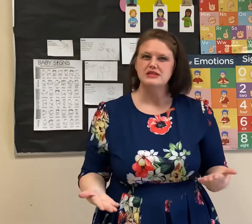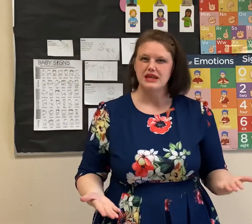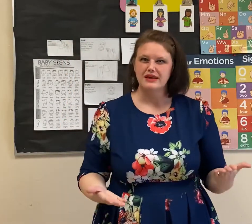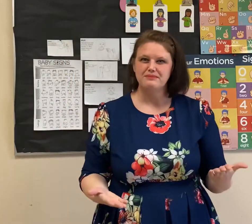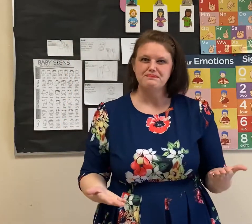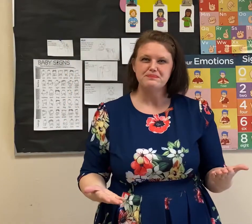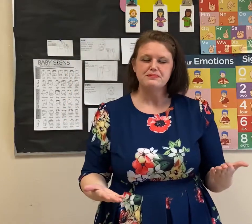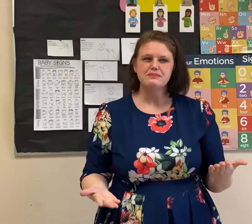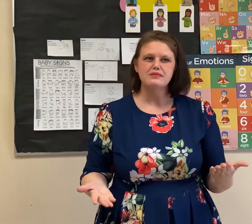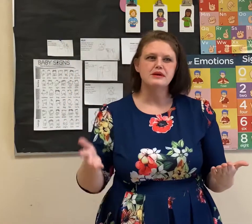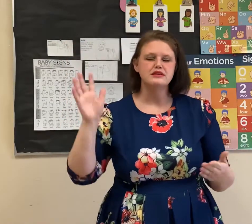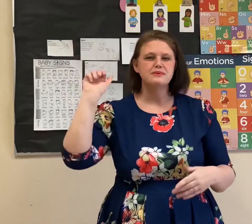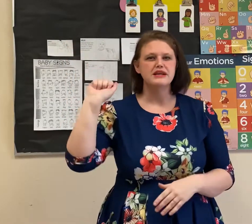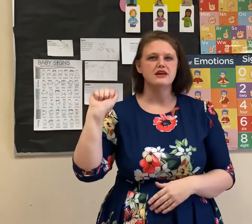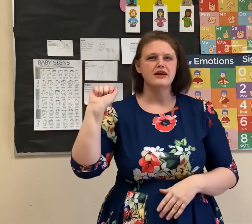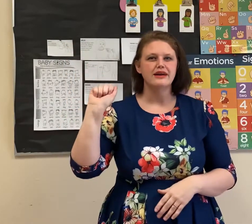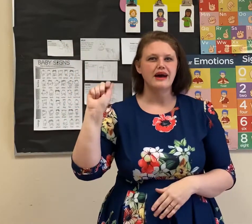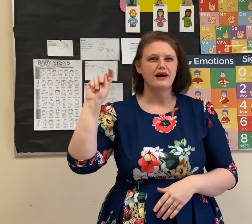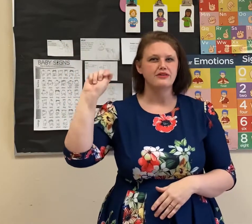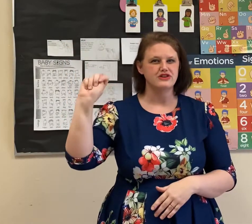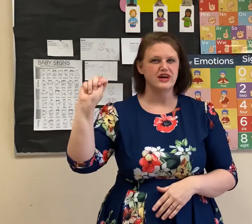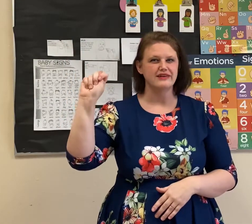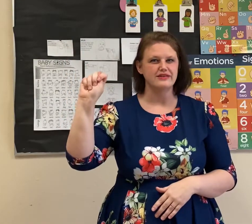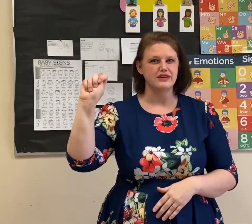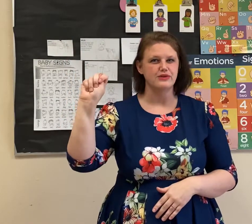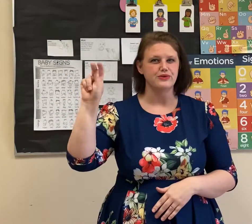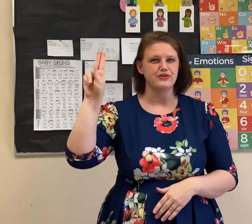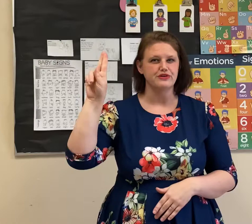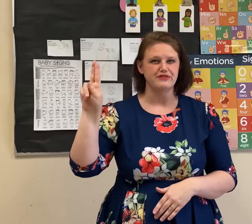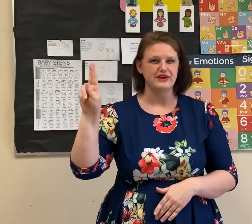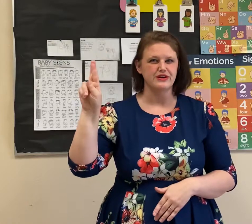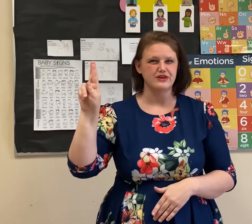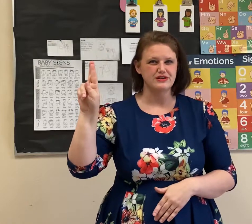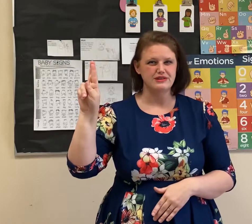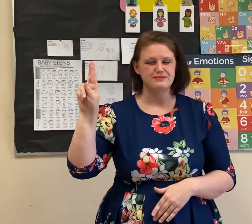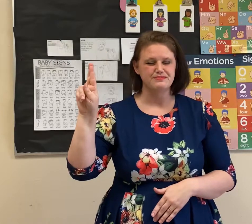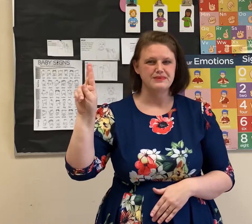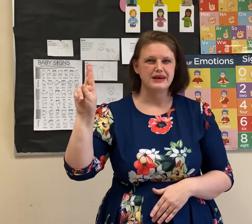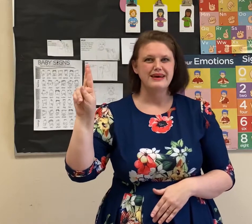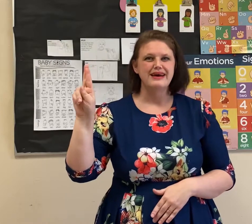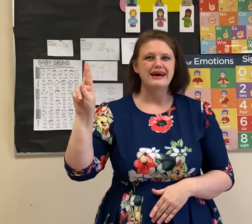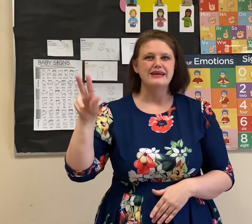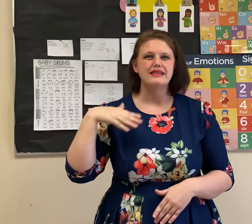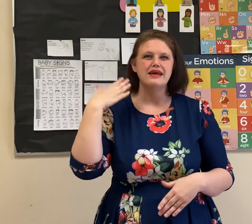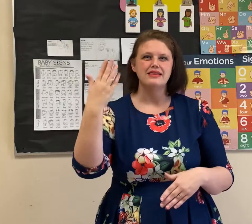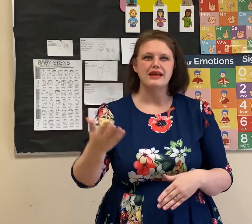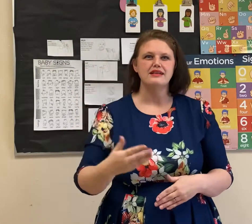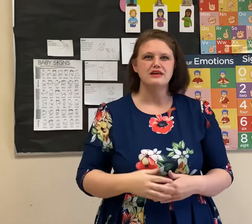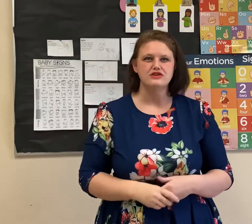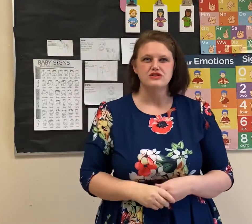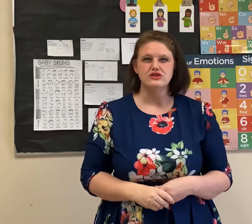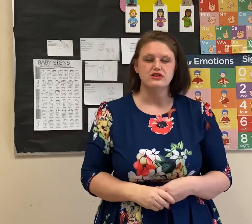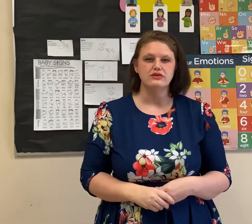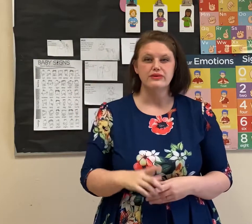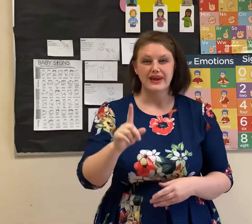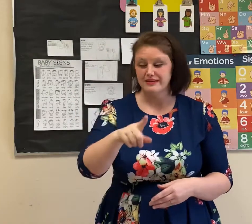same, depending on how the child can hold their fingers. And that allows you to know, okay, you can